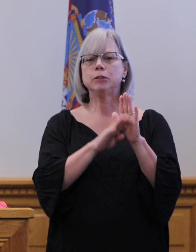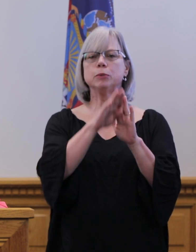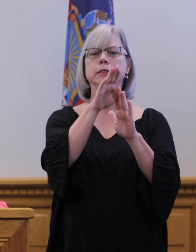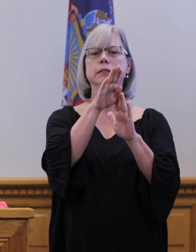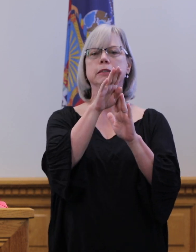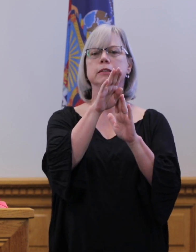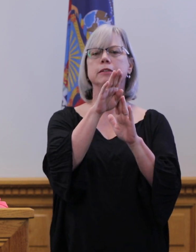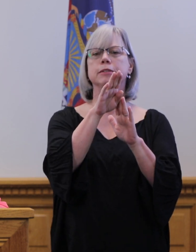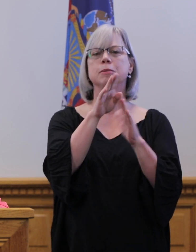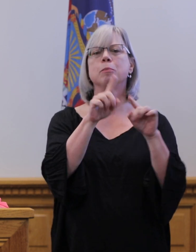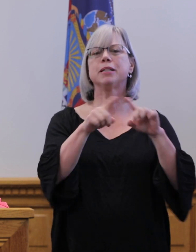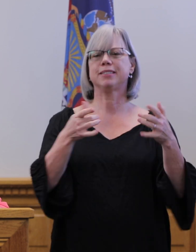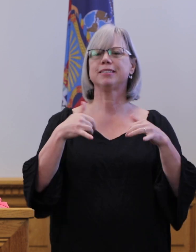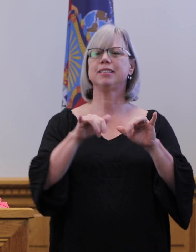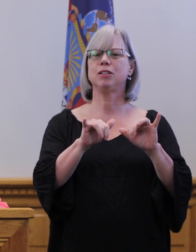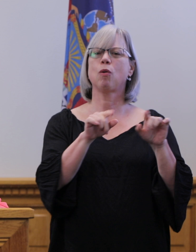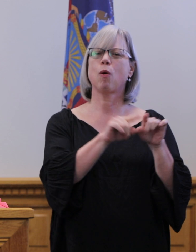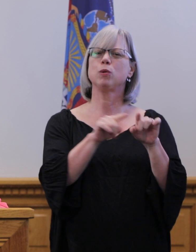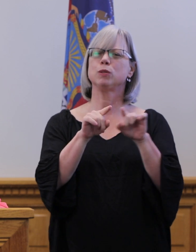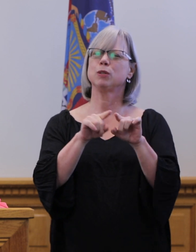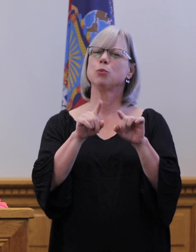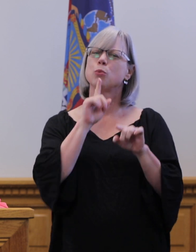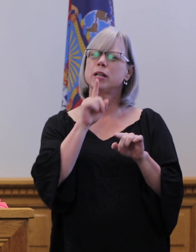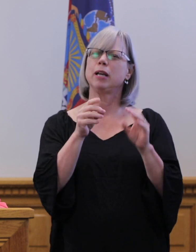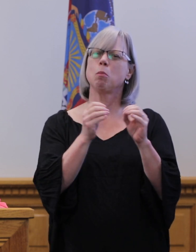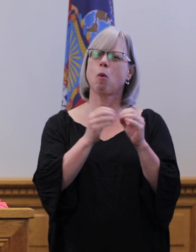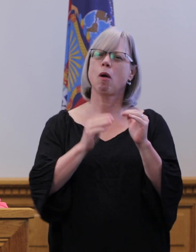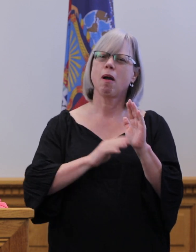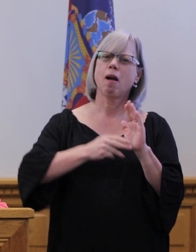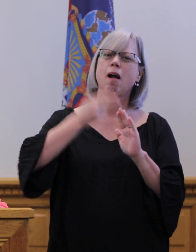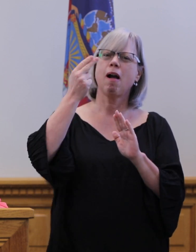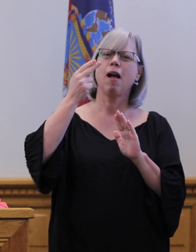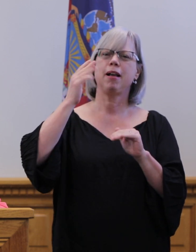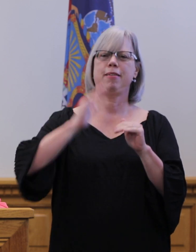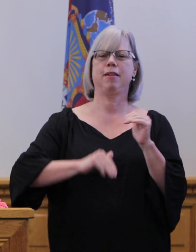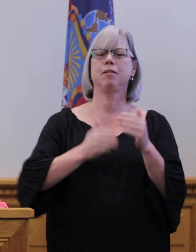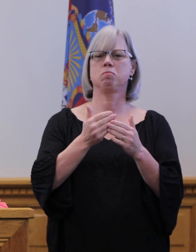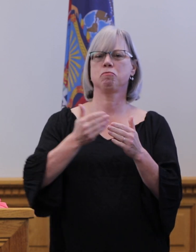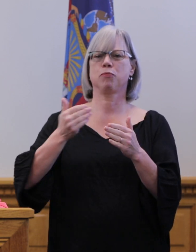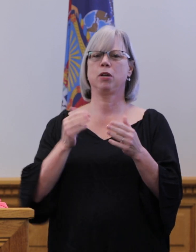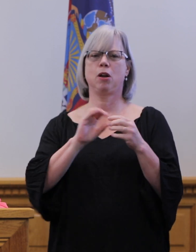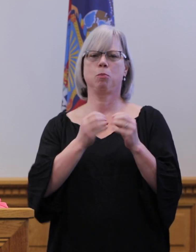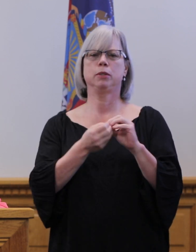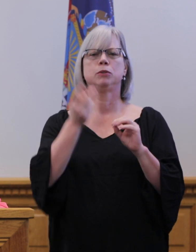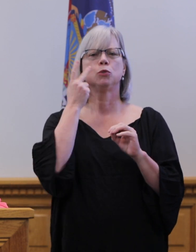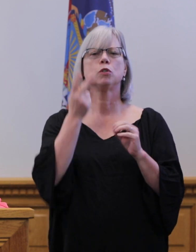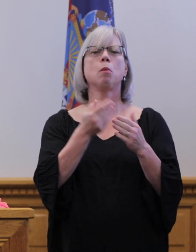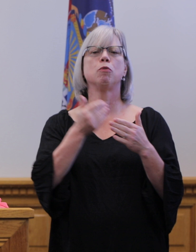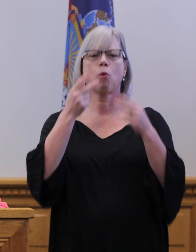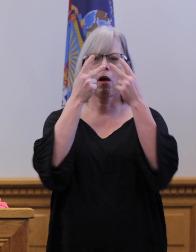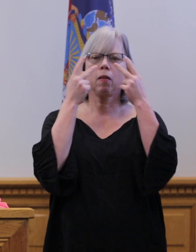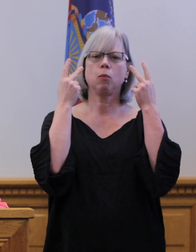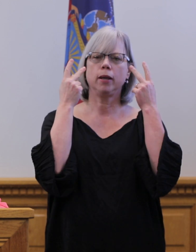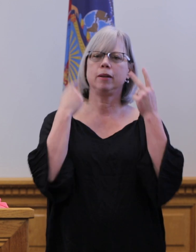nation. Still, they are also consistently higher than the pre-peak numbers that we saw before Halloween.